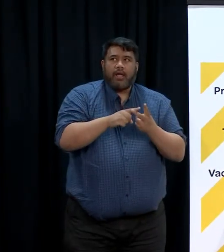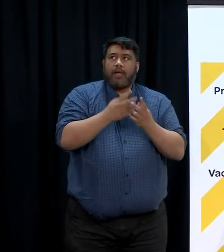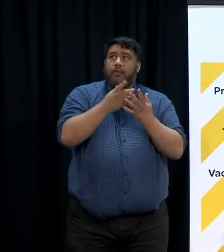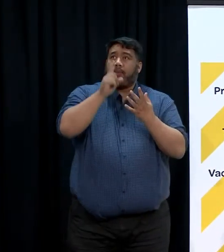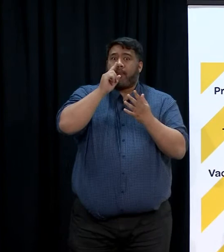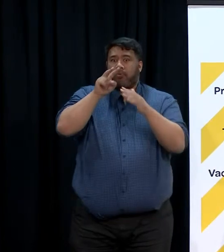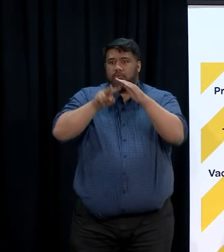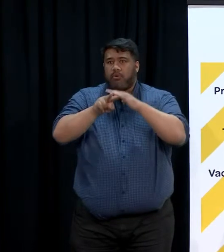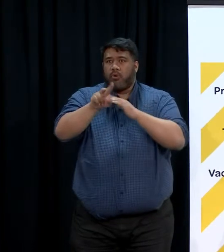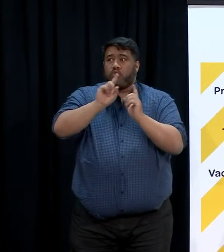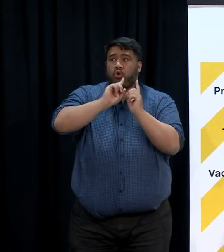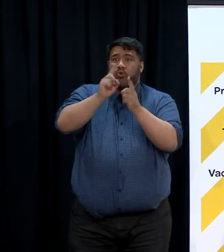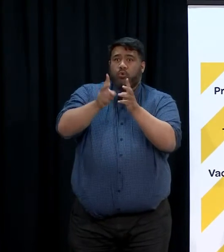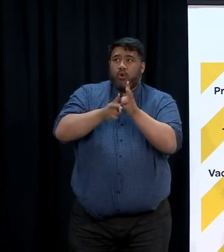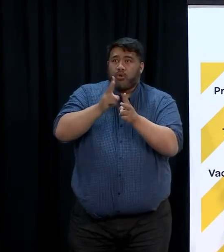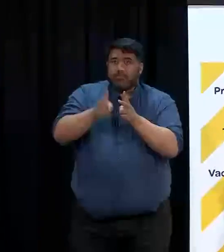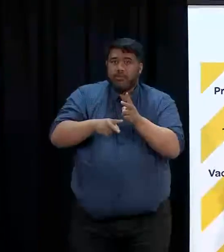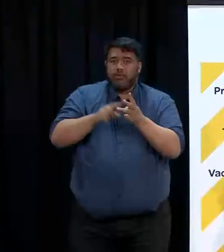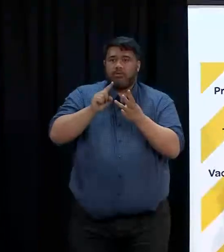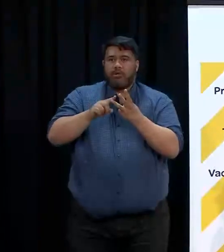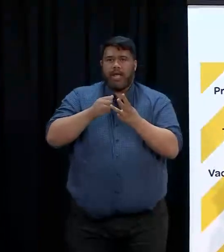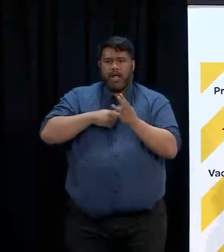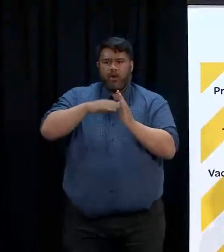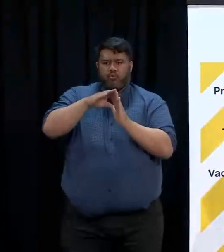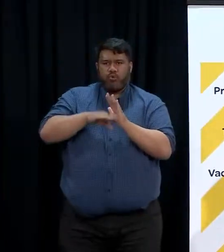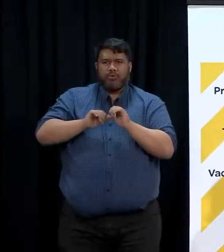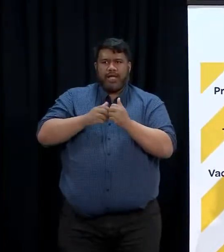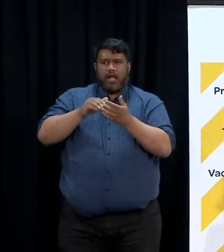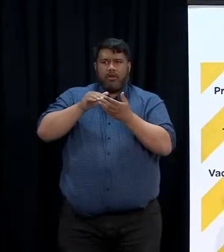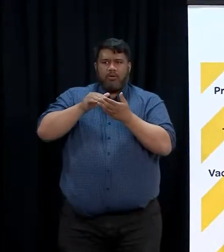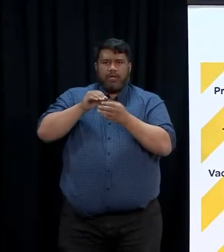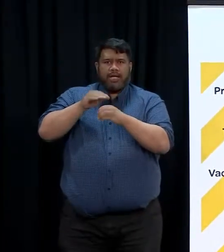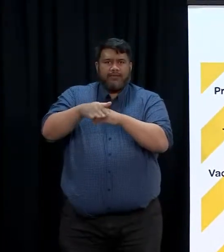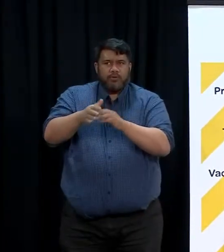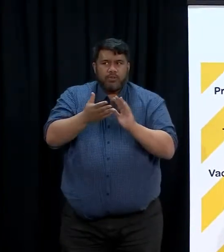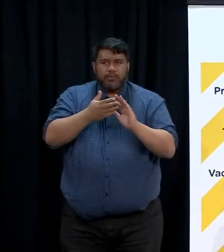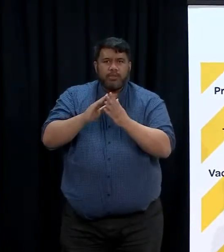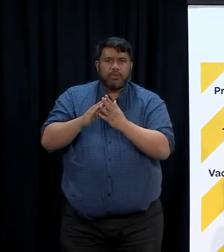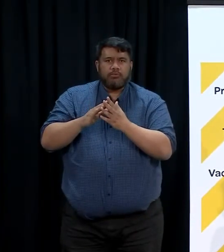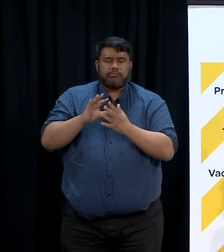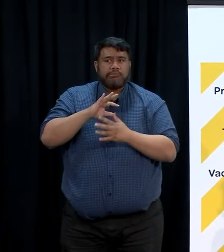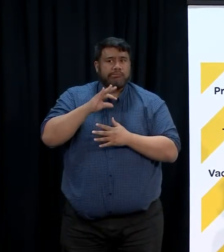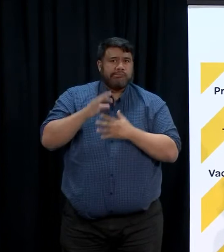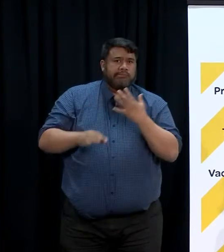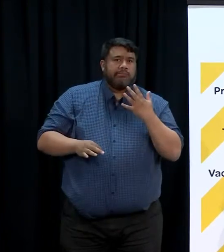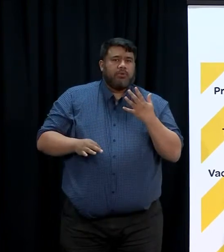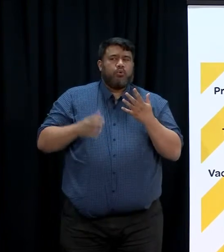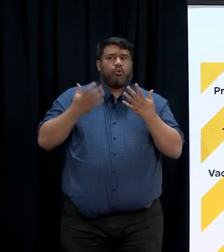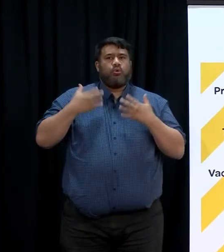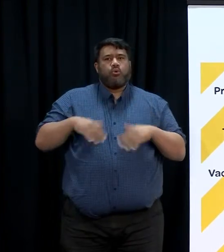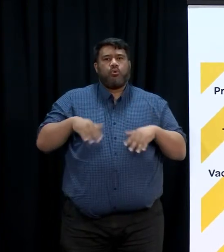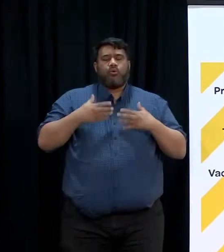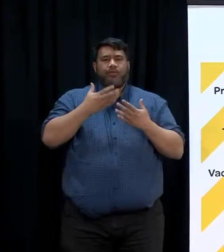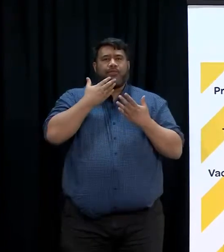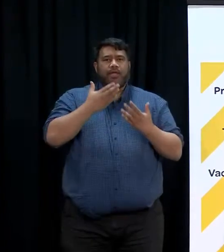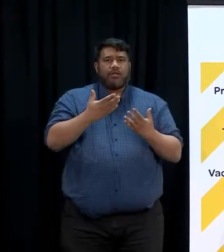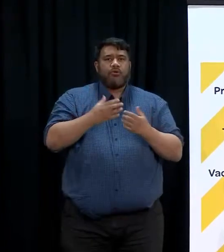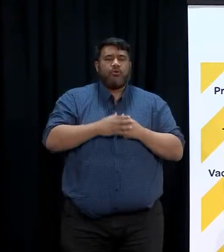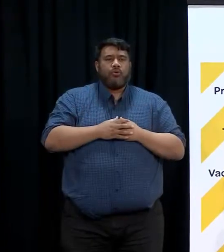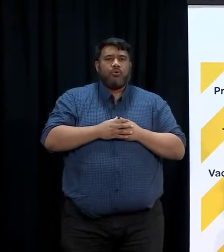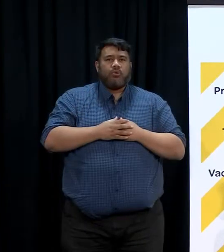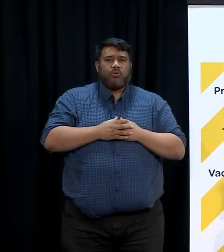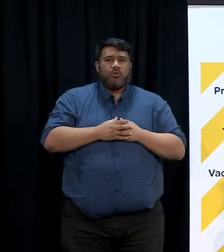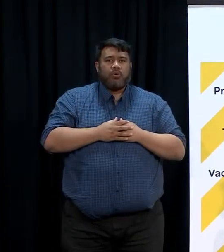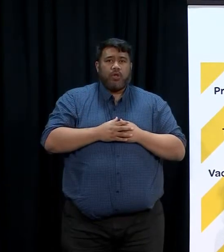hospitalisations and the impact of public health measures and vaccination. Our advice that we put through to Cabinet around alert level changes